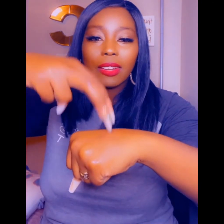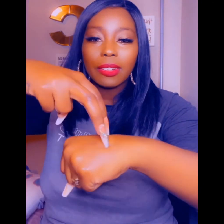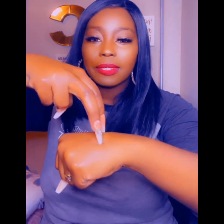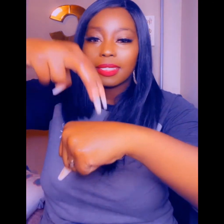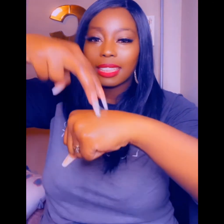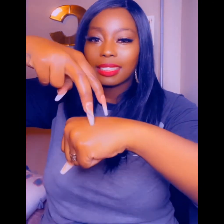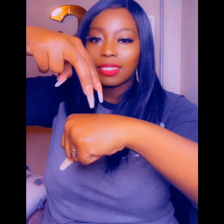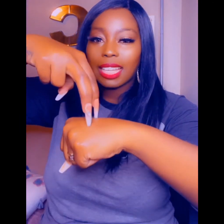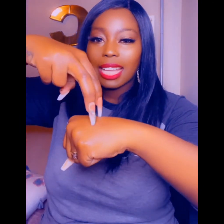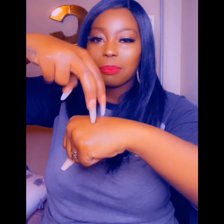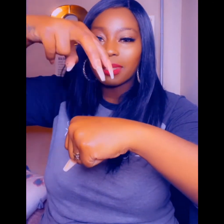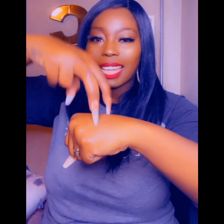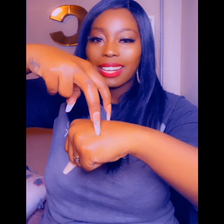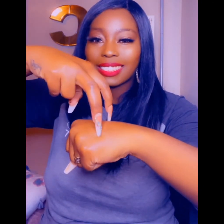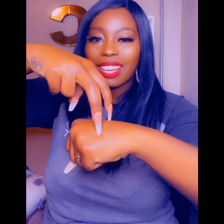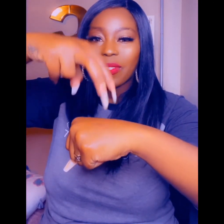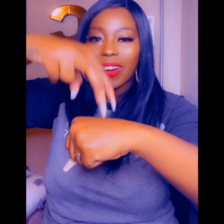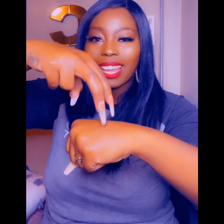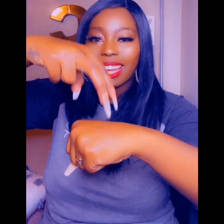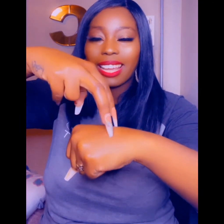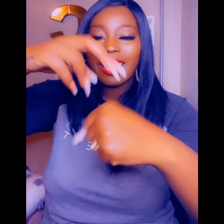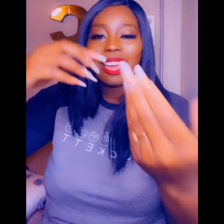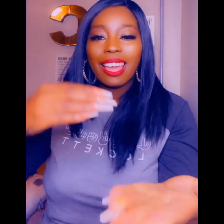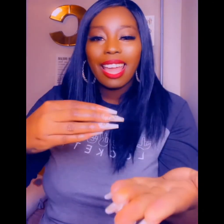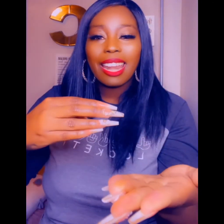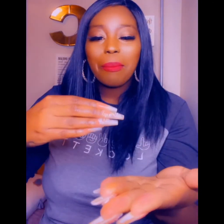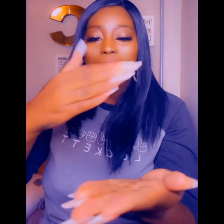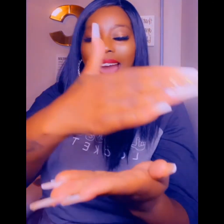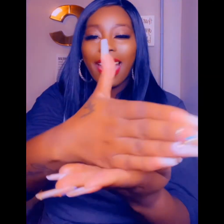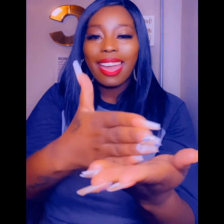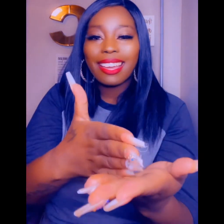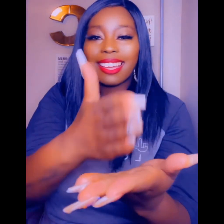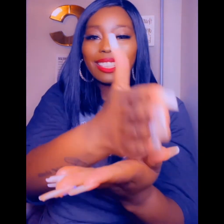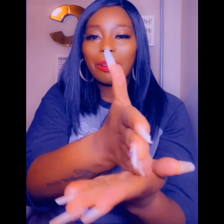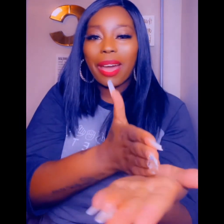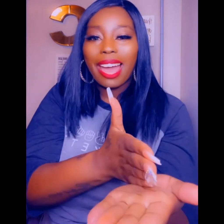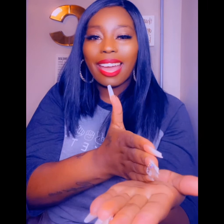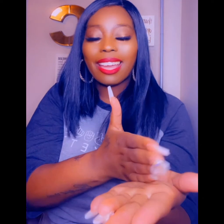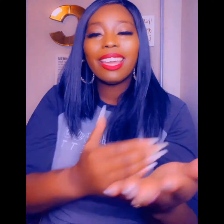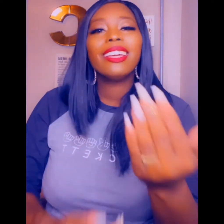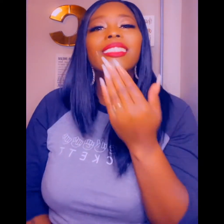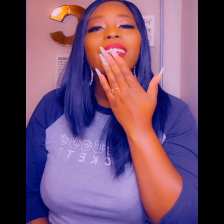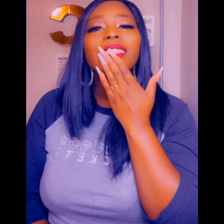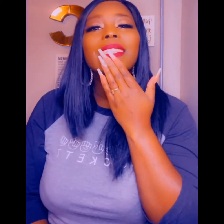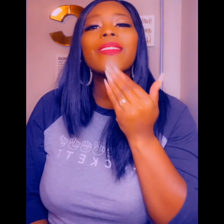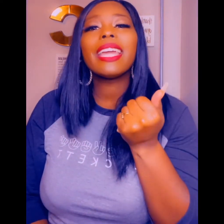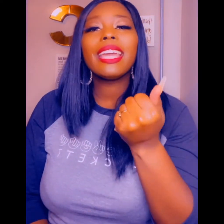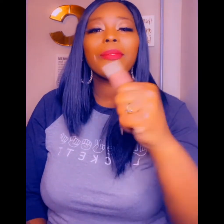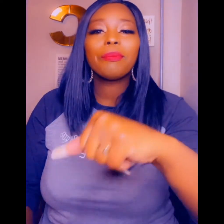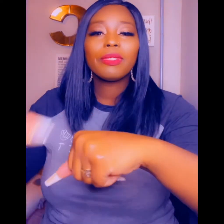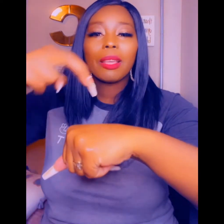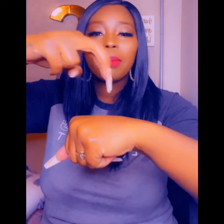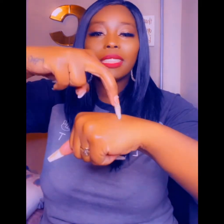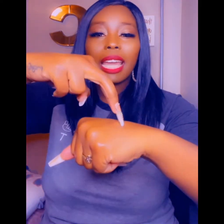potato. Just taught you guys potato. Stick a fork in it. And then pie. Cut your pie. So sweet